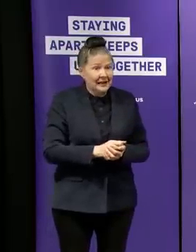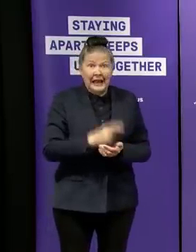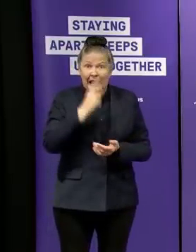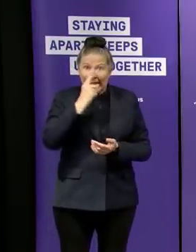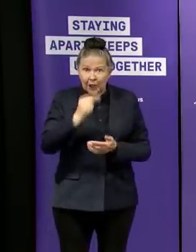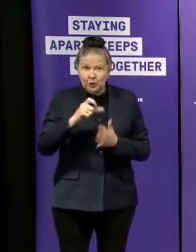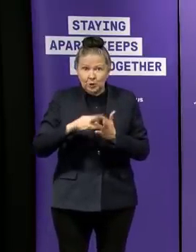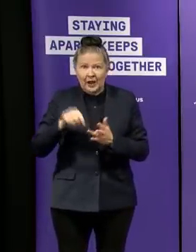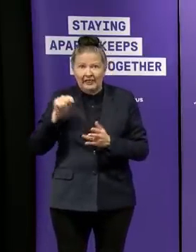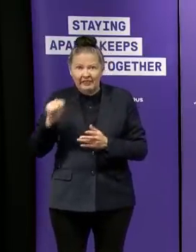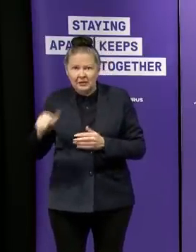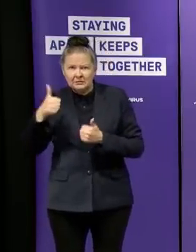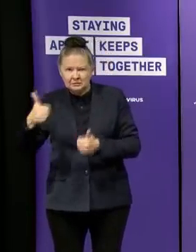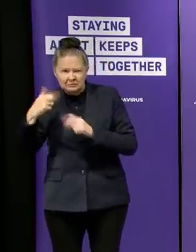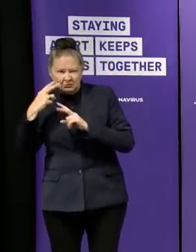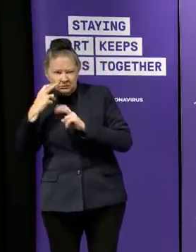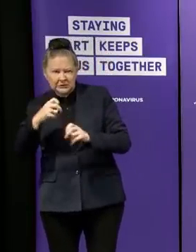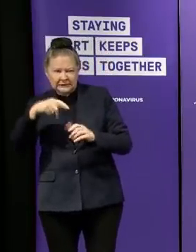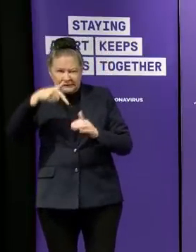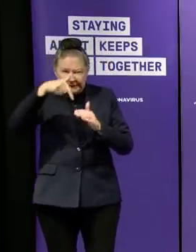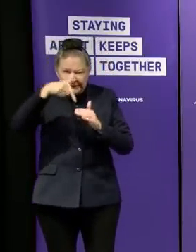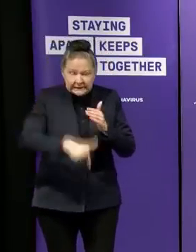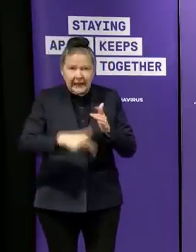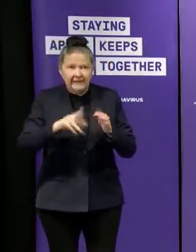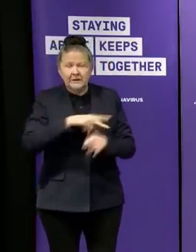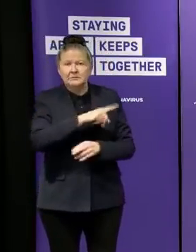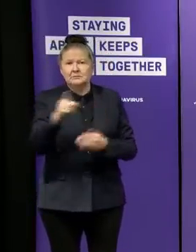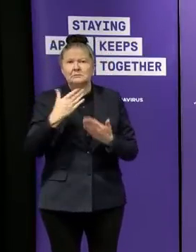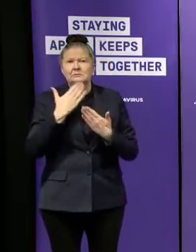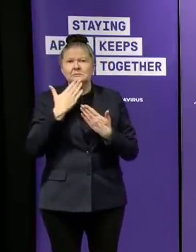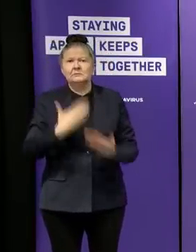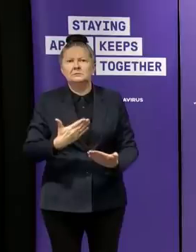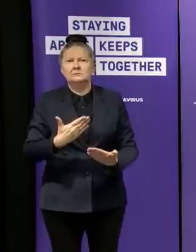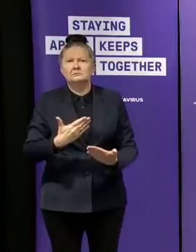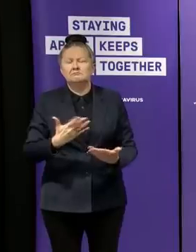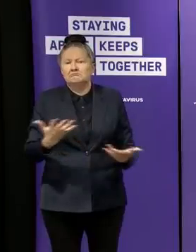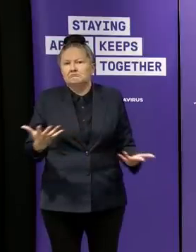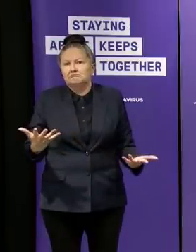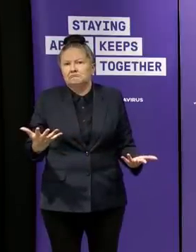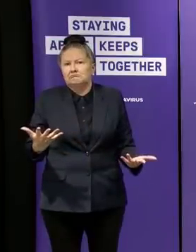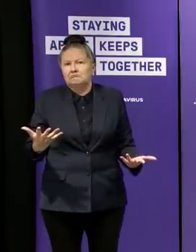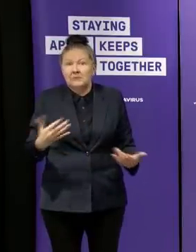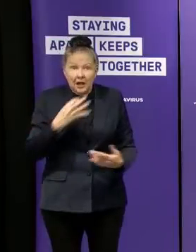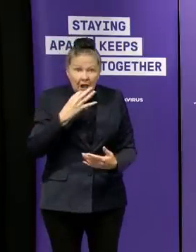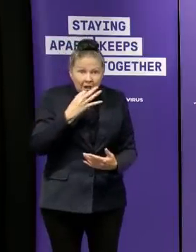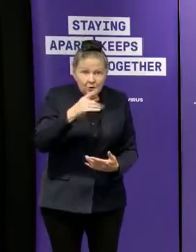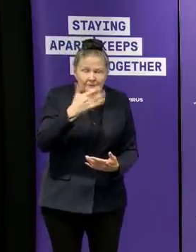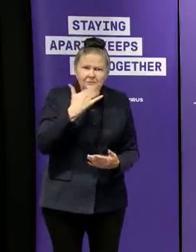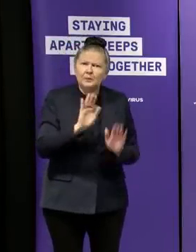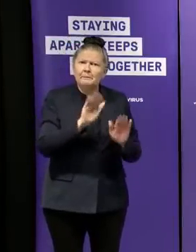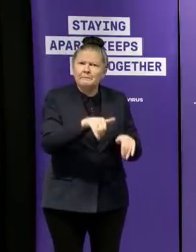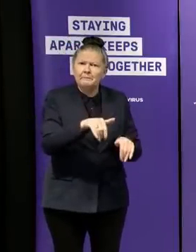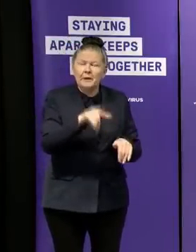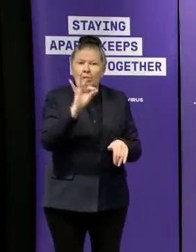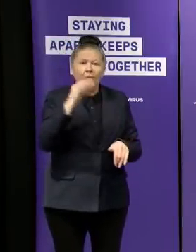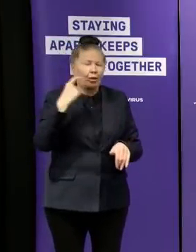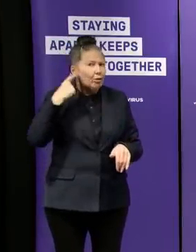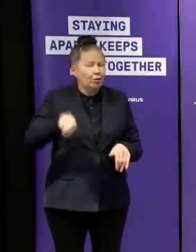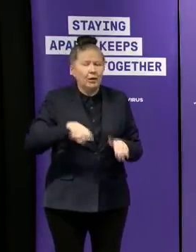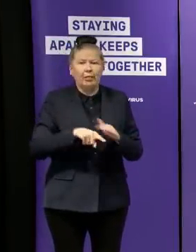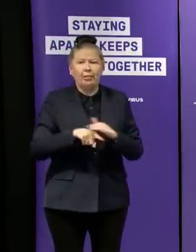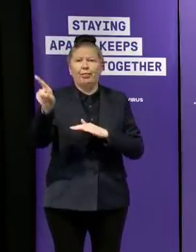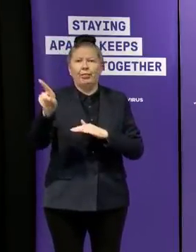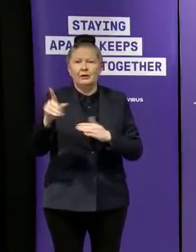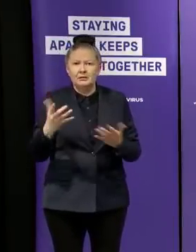possible if people do the right thing and if people stay in their home when they're asked to do that, if they do isolate. And that's why it's so impressive to